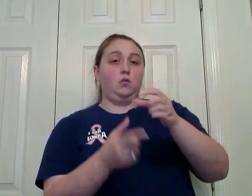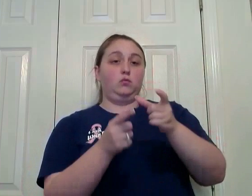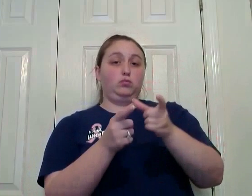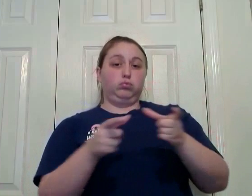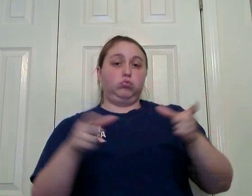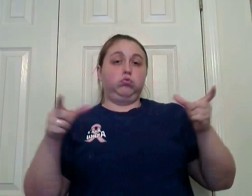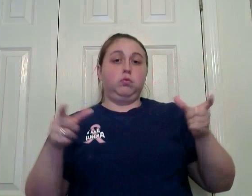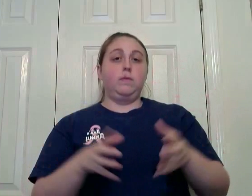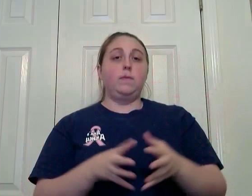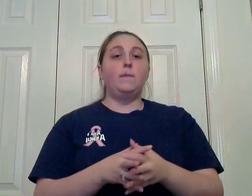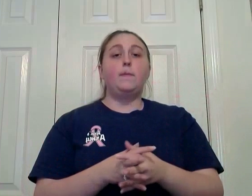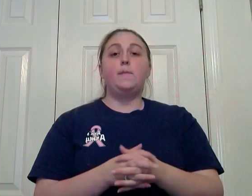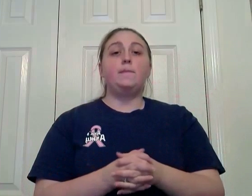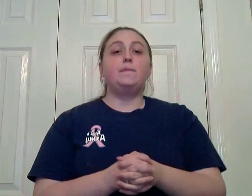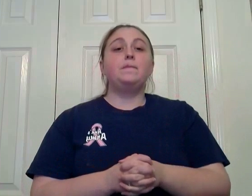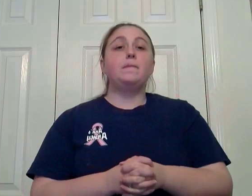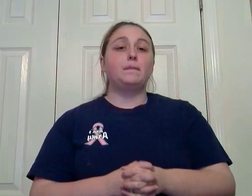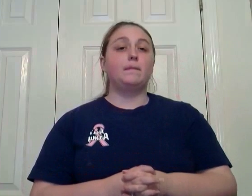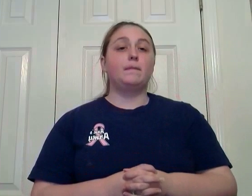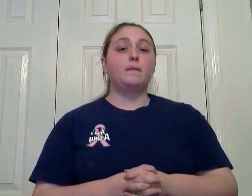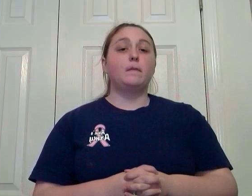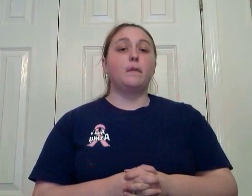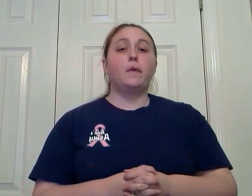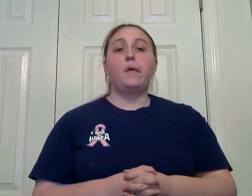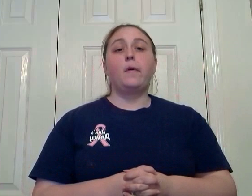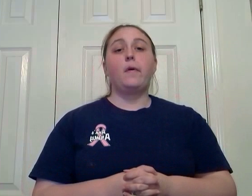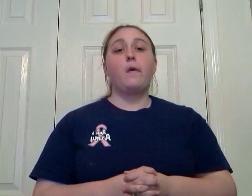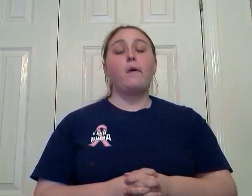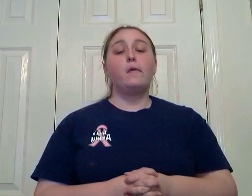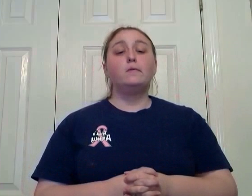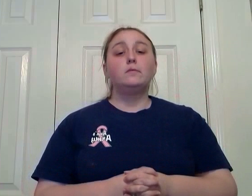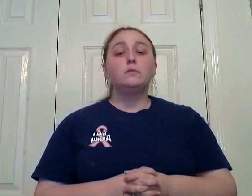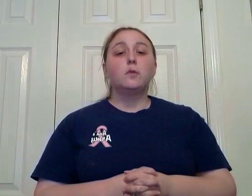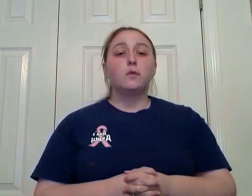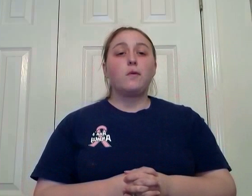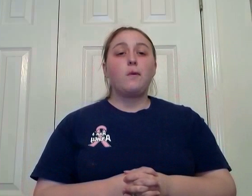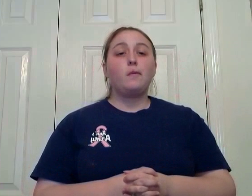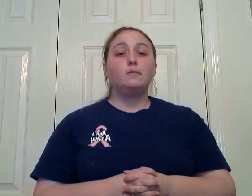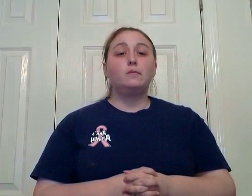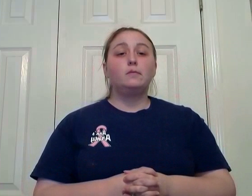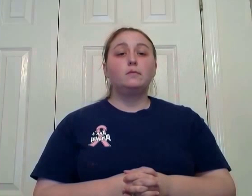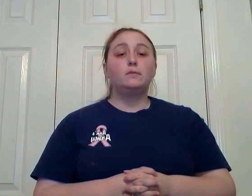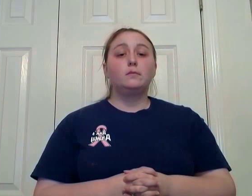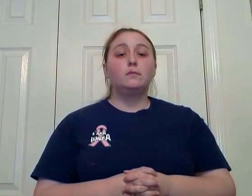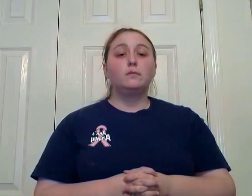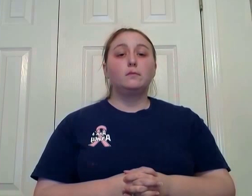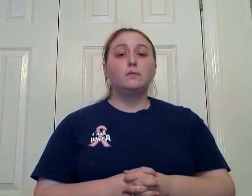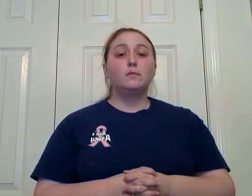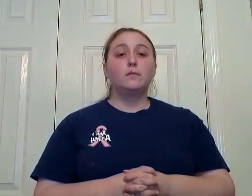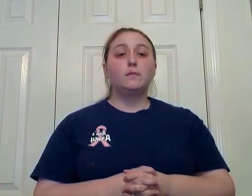My boat is configured as a sloop, a single mast with a foresail and a mainsail.